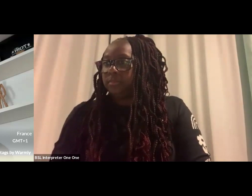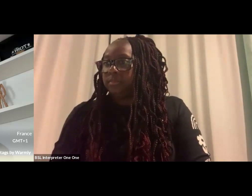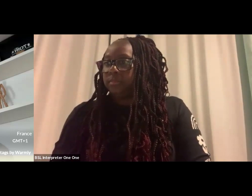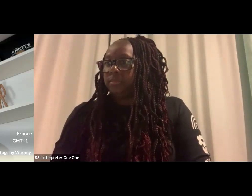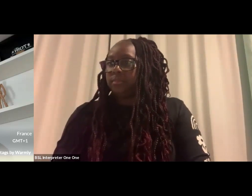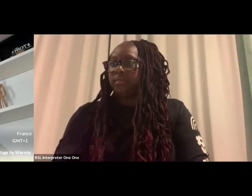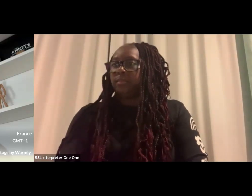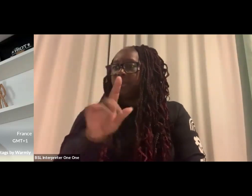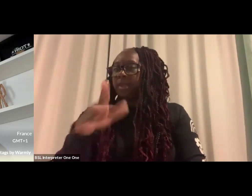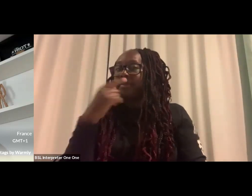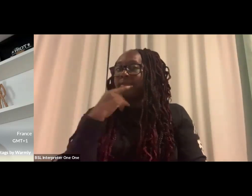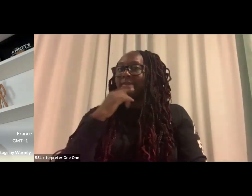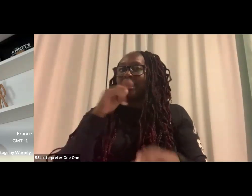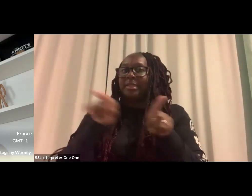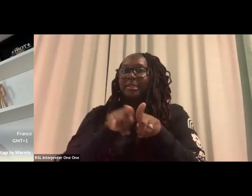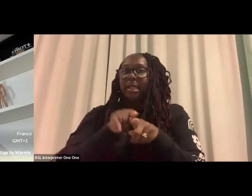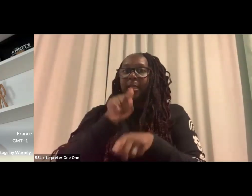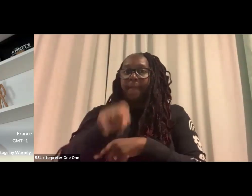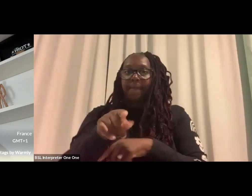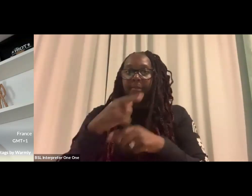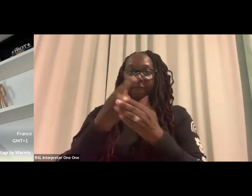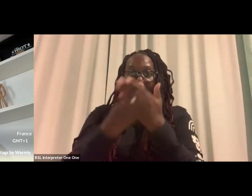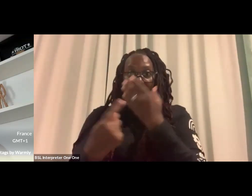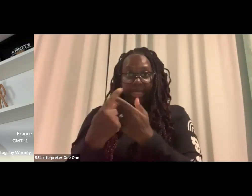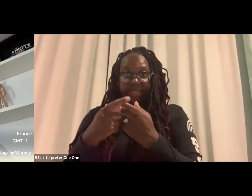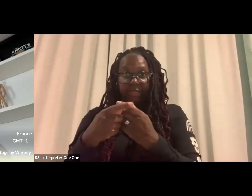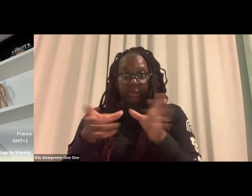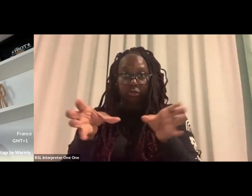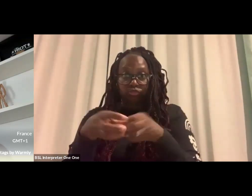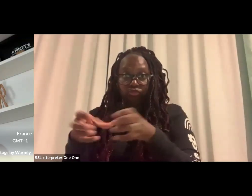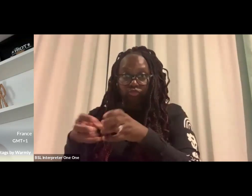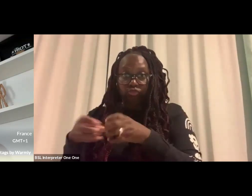current well-being and well-being inequalities. So for each of these sections, we're